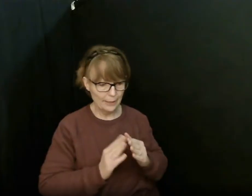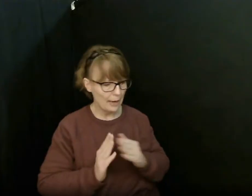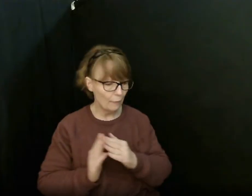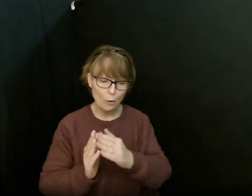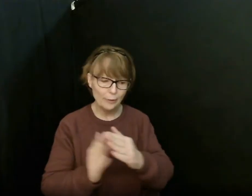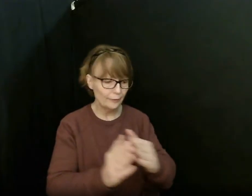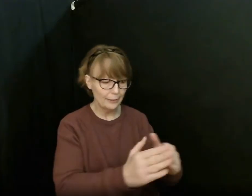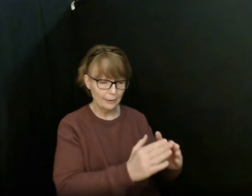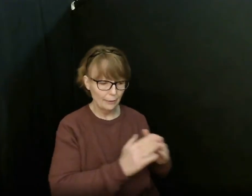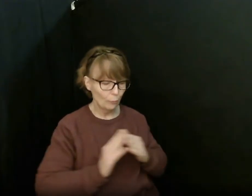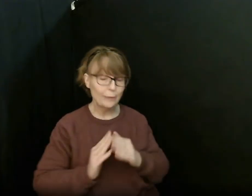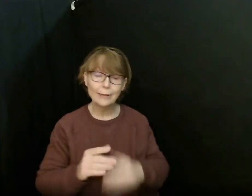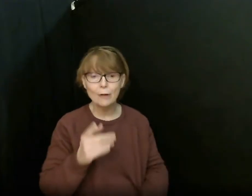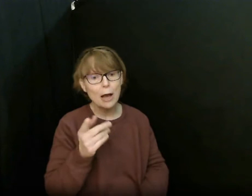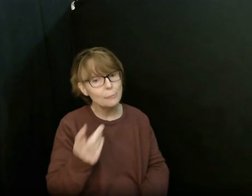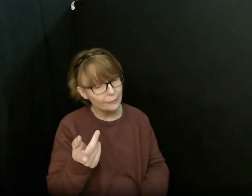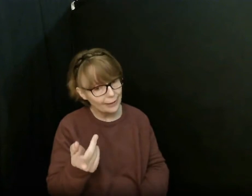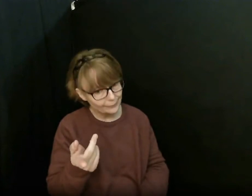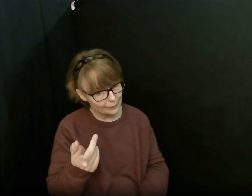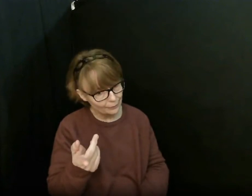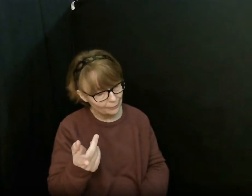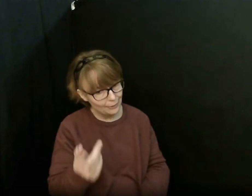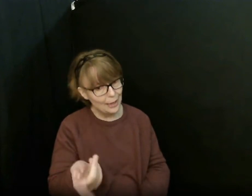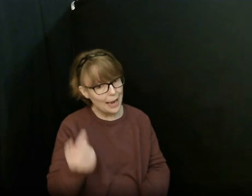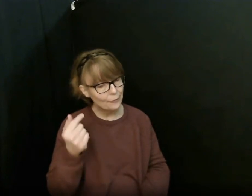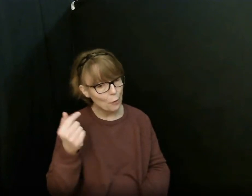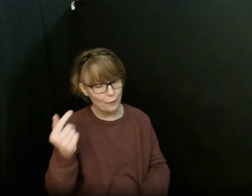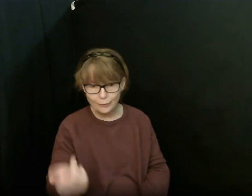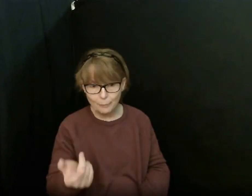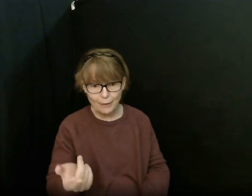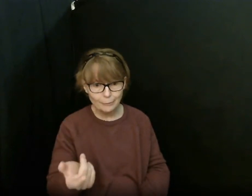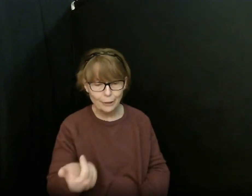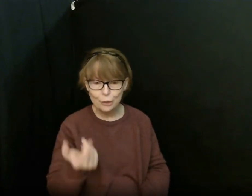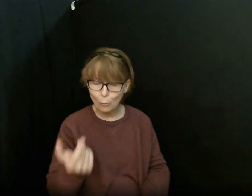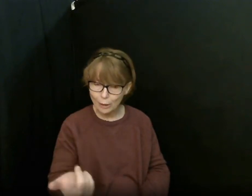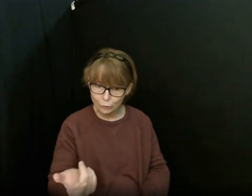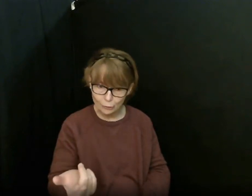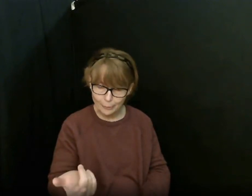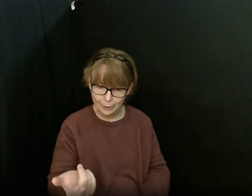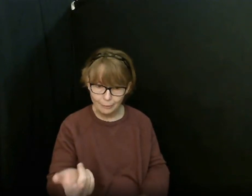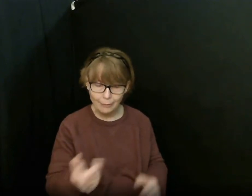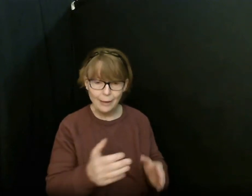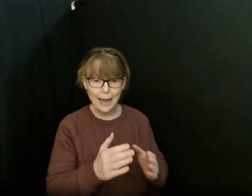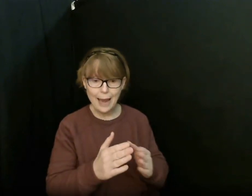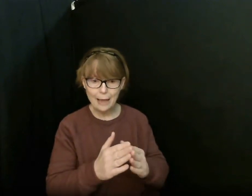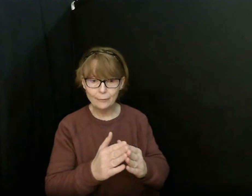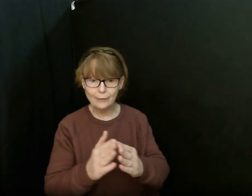I've always signed it right to left. I'm dyslexic, and so there is a possibility you can watch Dr. Bill and see if